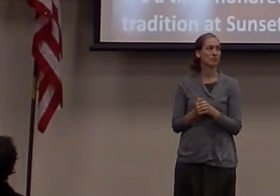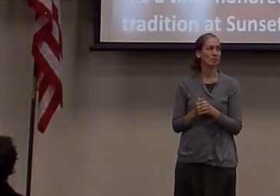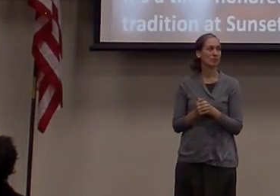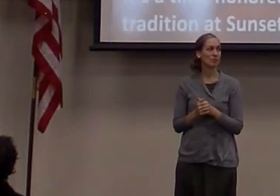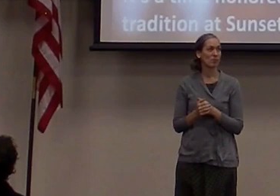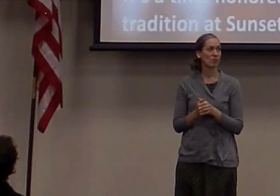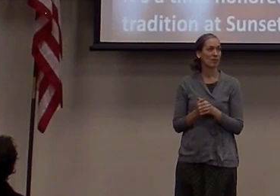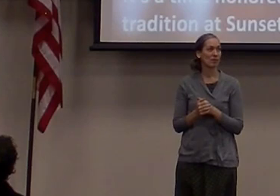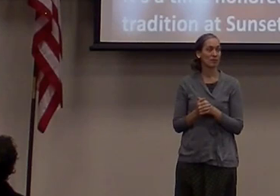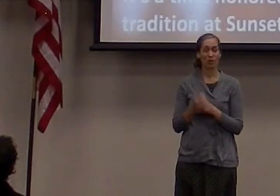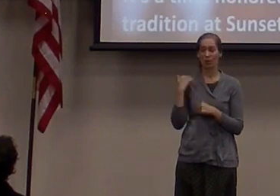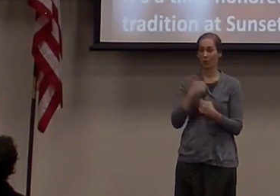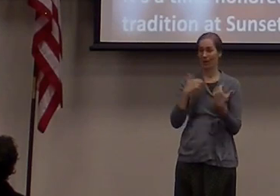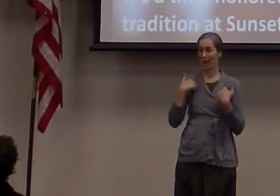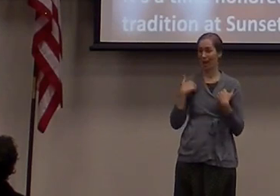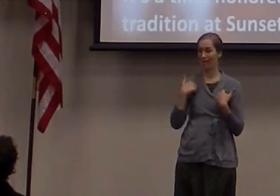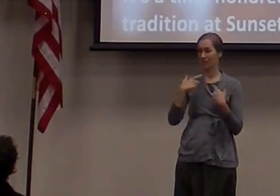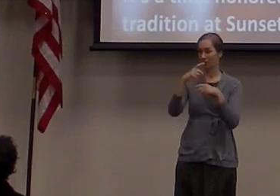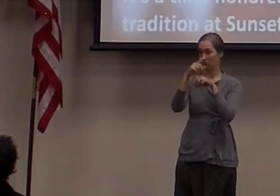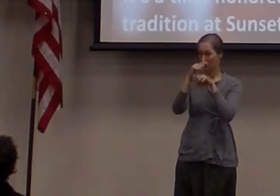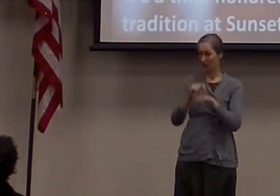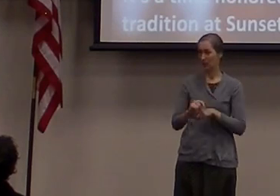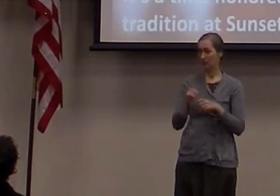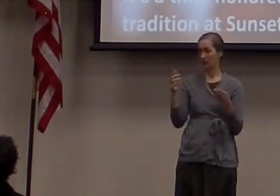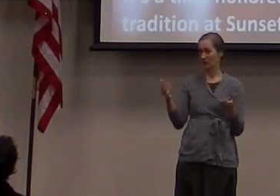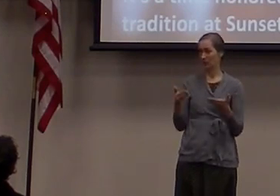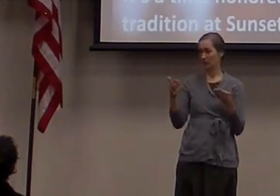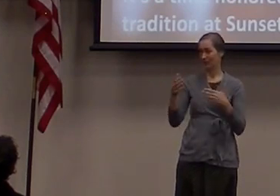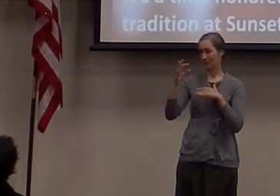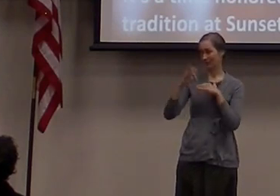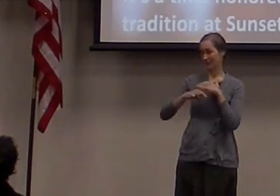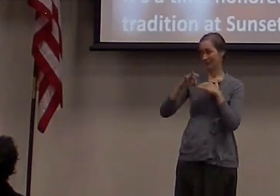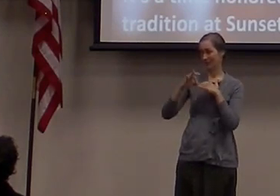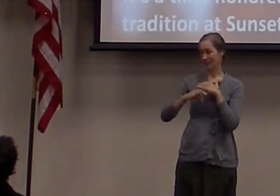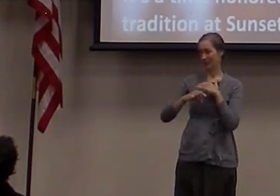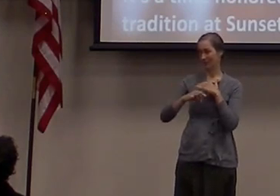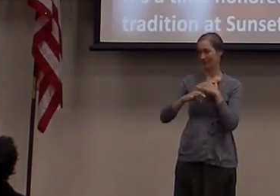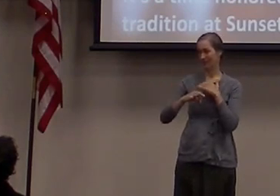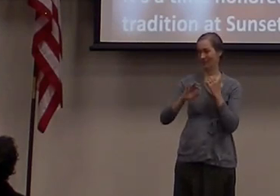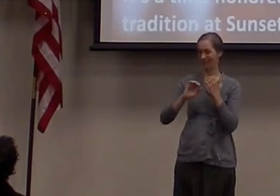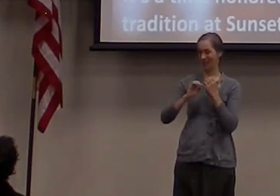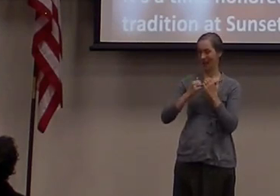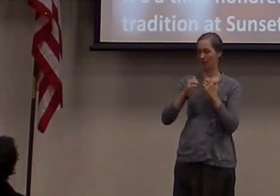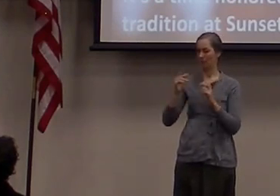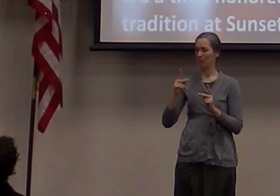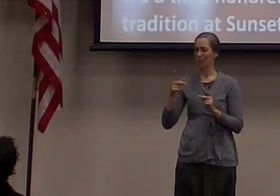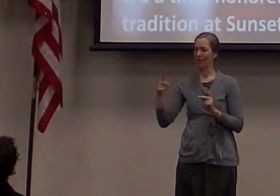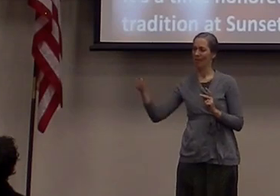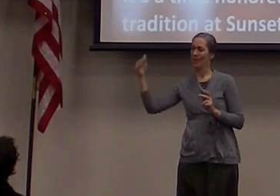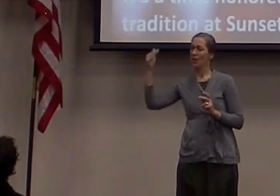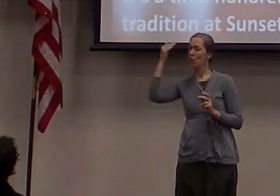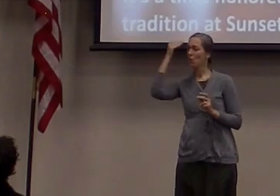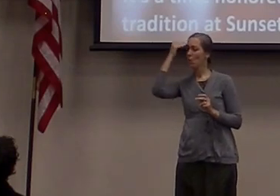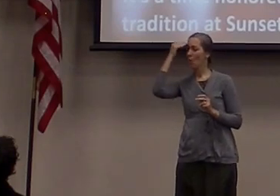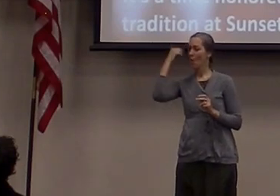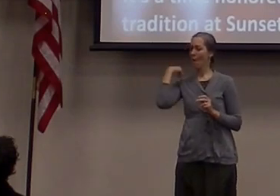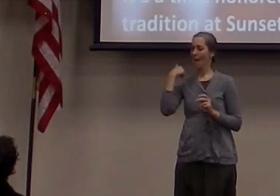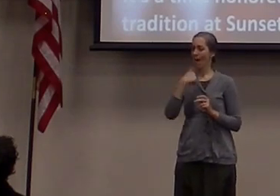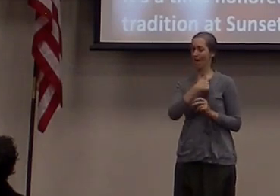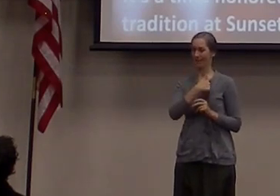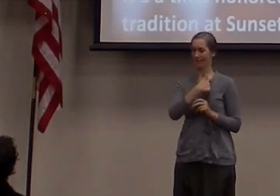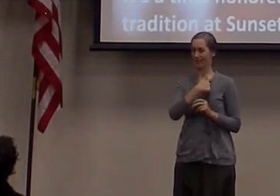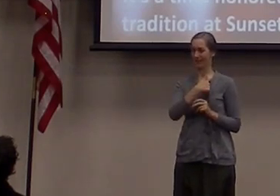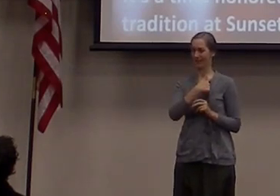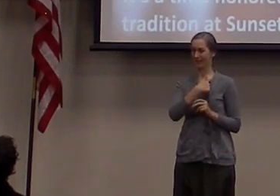It's a time-honored tradition here at Sunset, isn't it? It's one of the ways people know us out in the brotherhood. Everywhere I